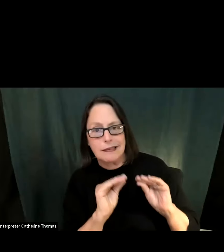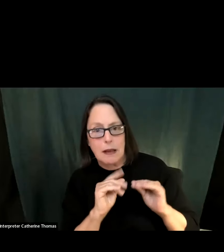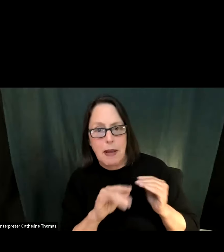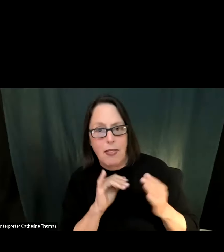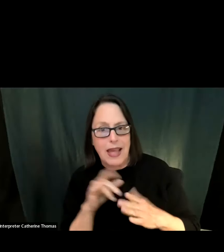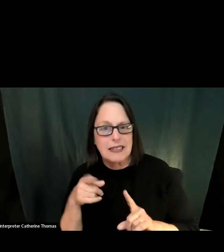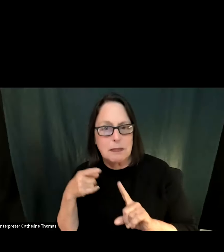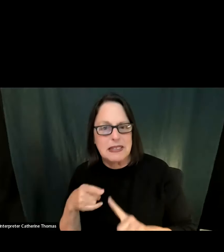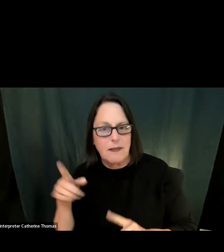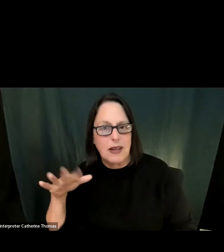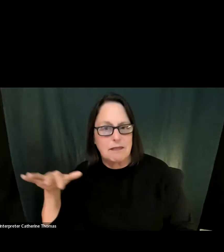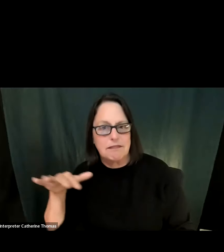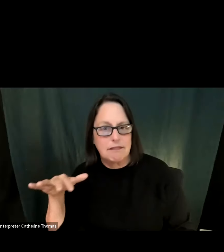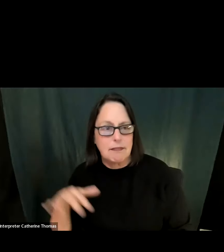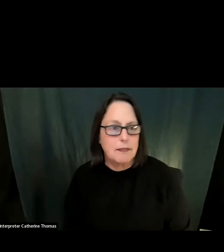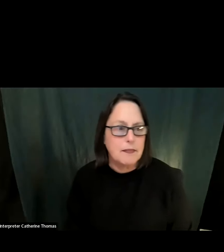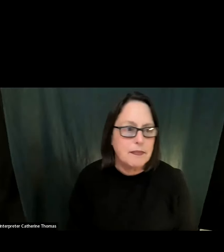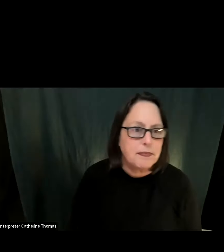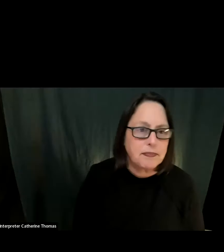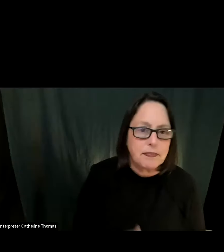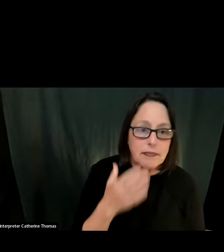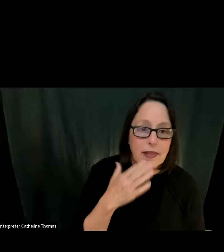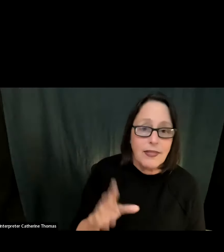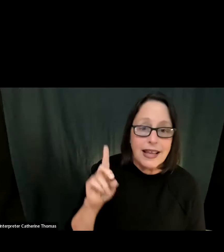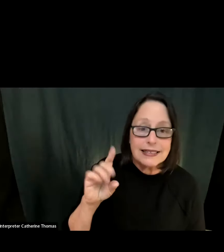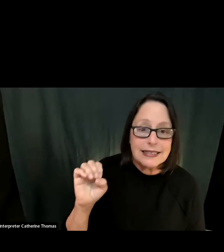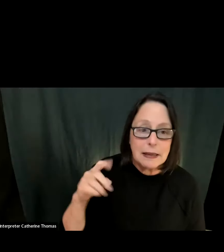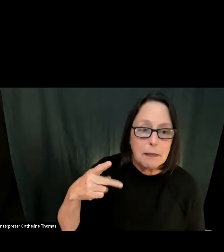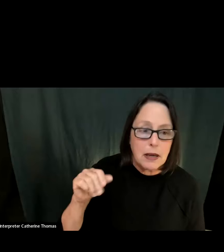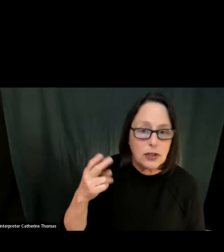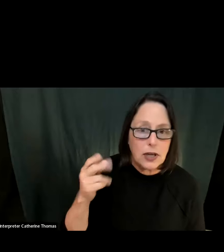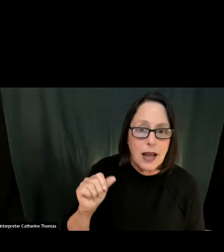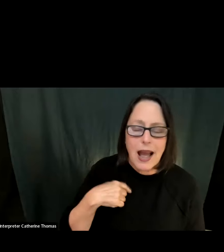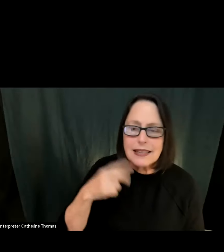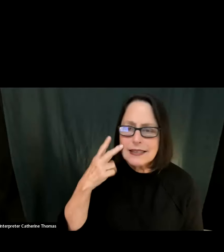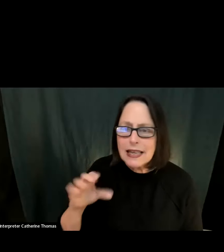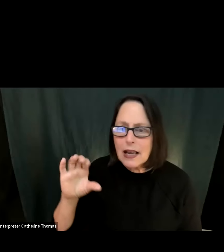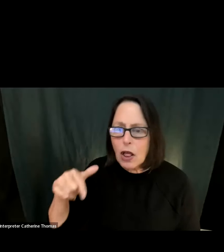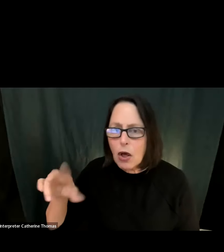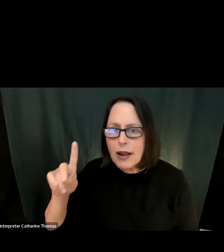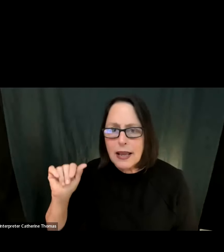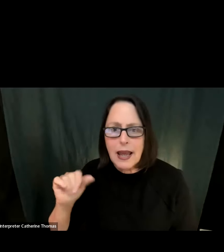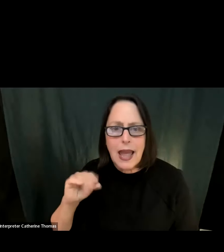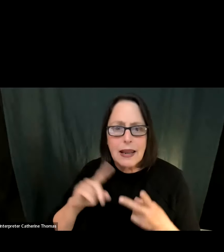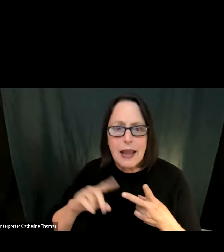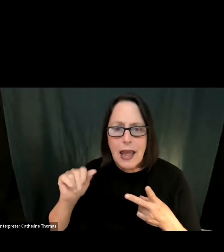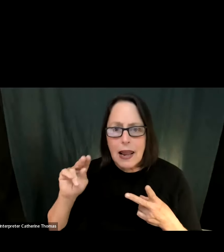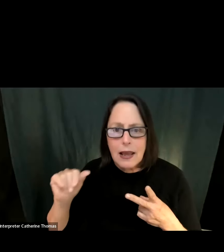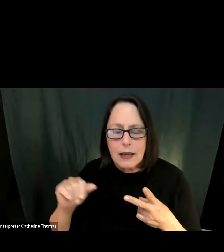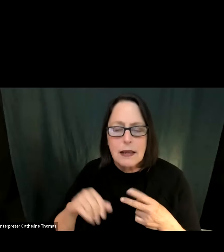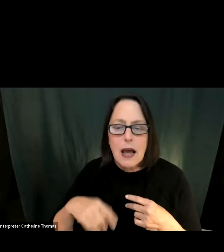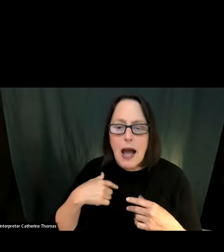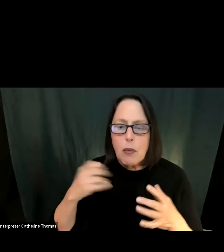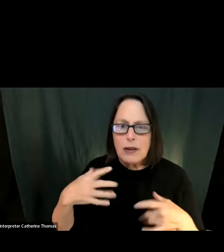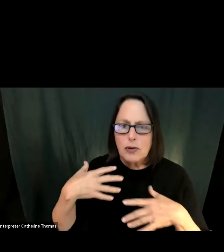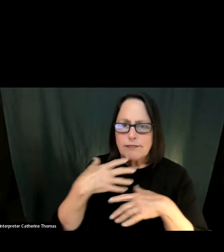right now. Thanks. Thanks, Bipasha. I see a couple hands up from Claudia and Anna. Before I call on them, I just want to